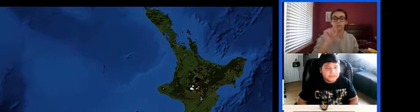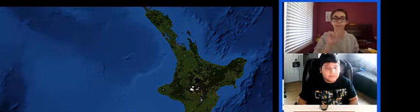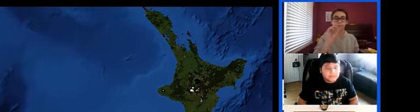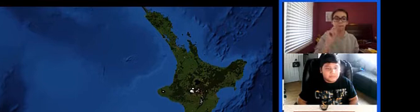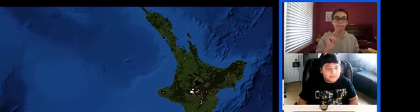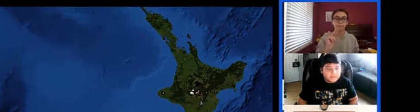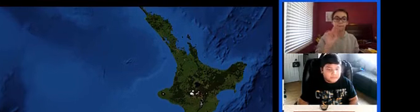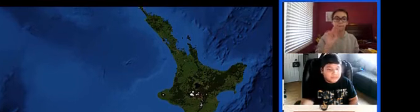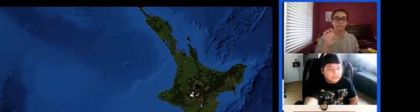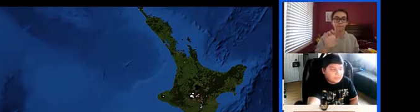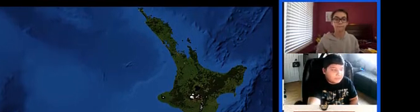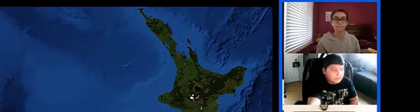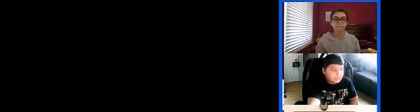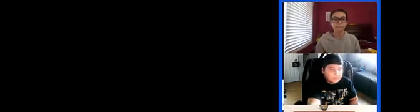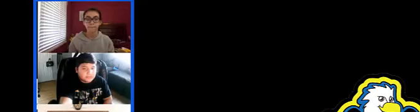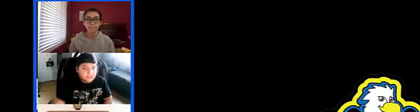calzone